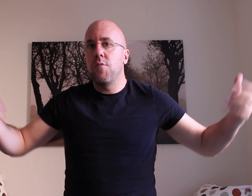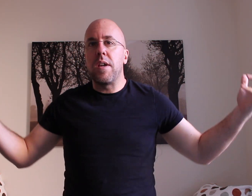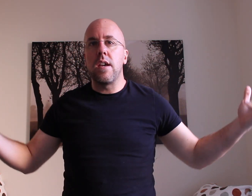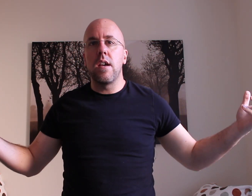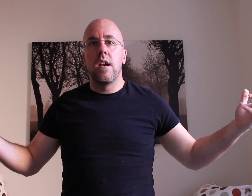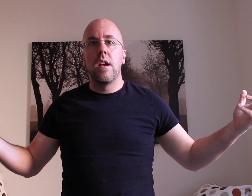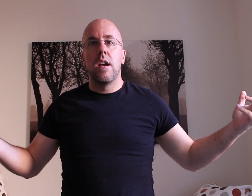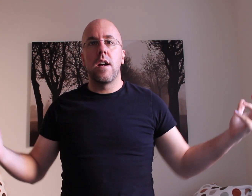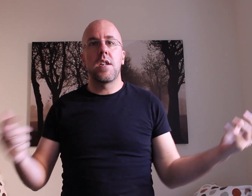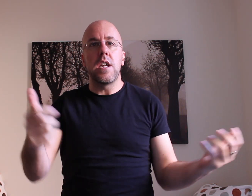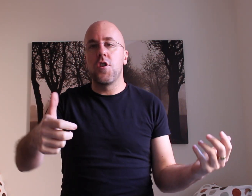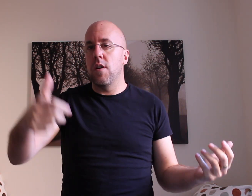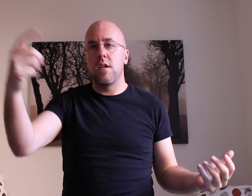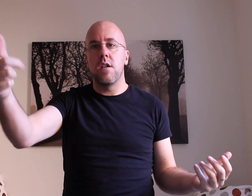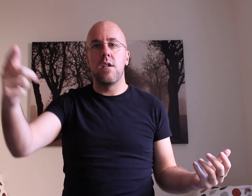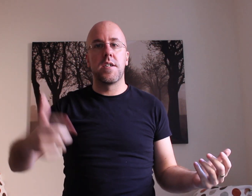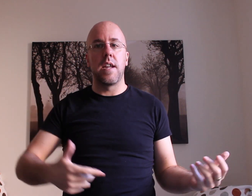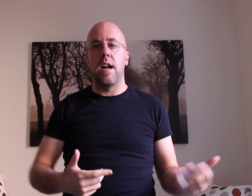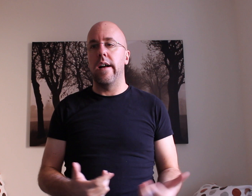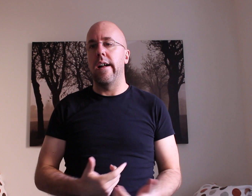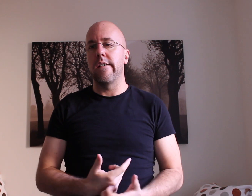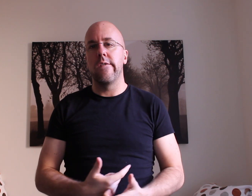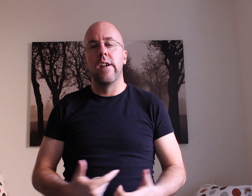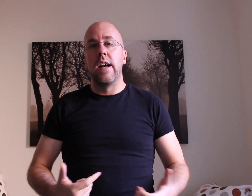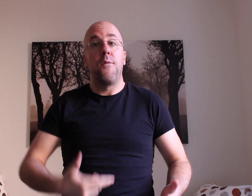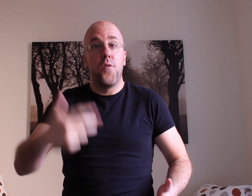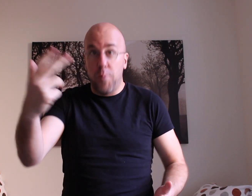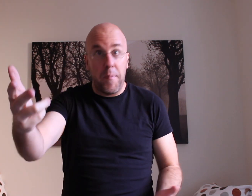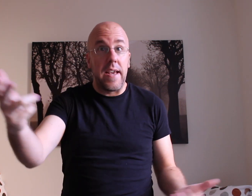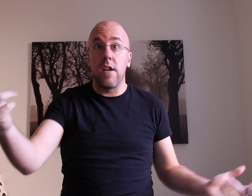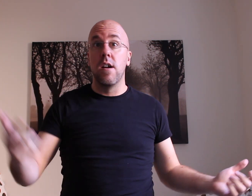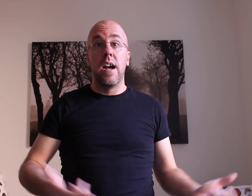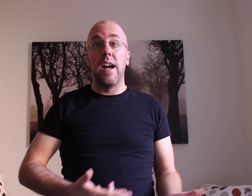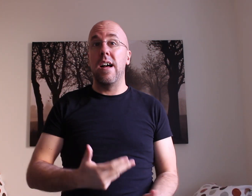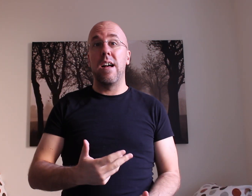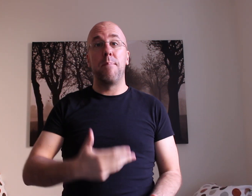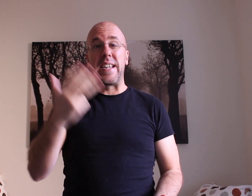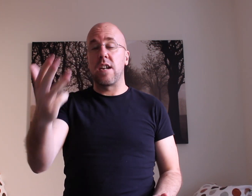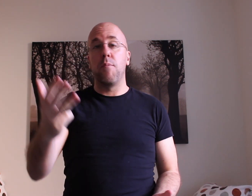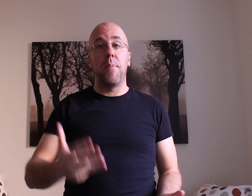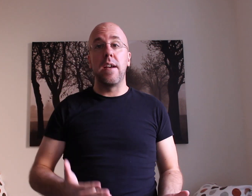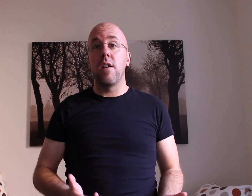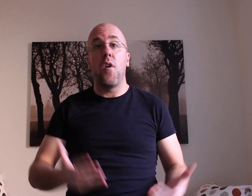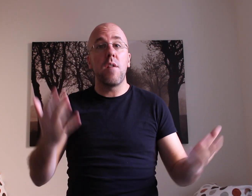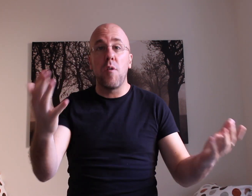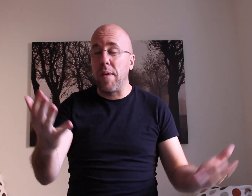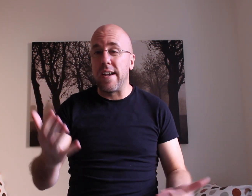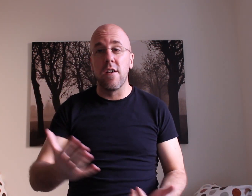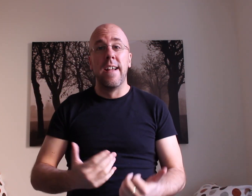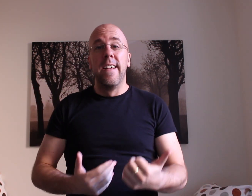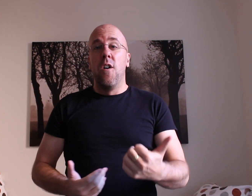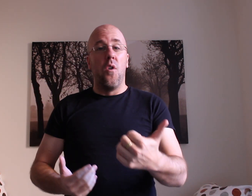be a teacher, a nurse, I don't know, a football player, a basketball player, a volleyball player,